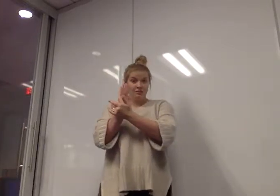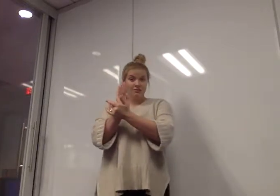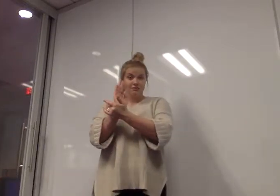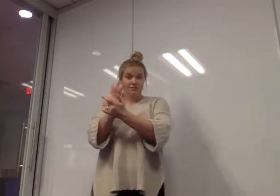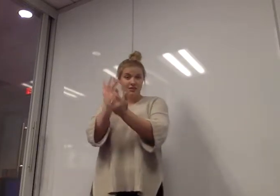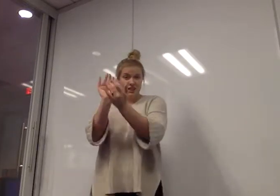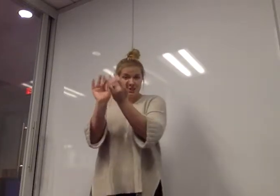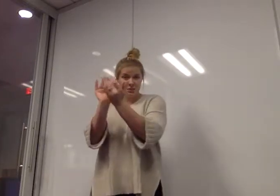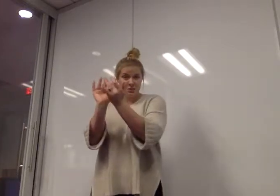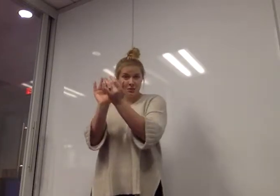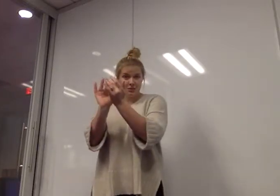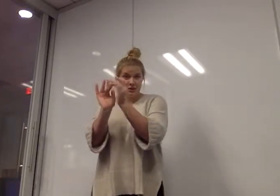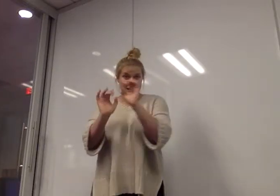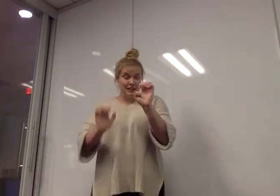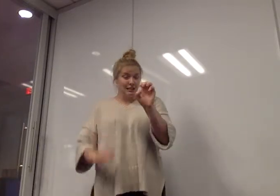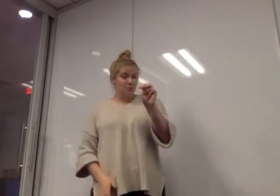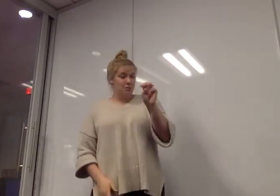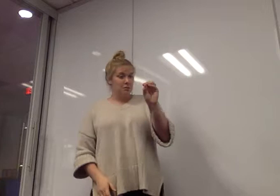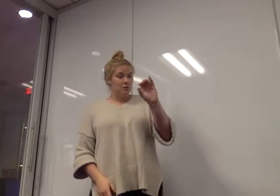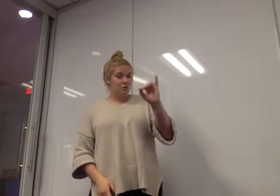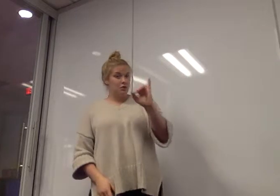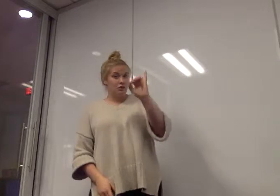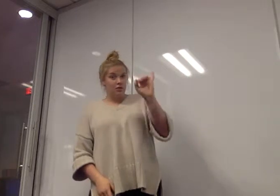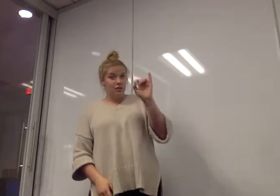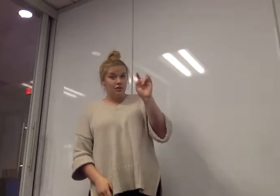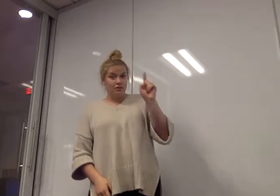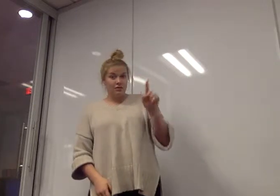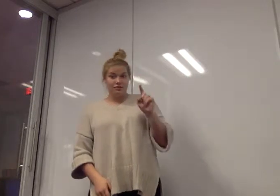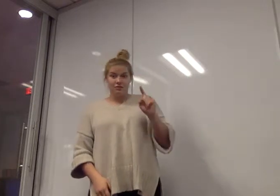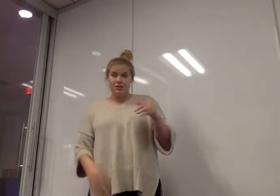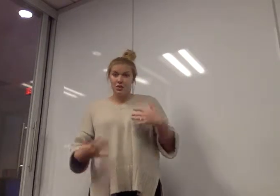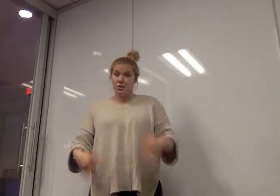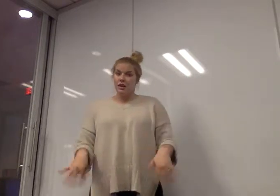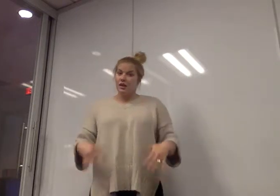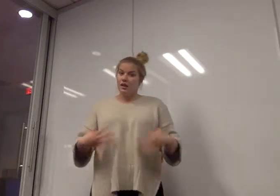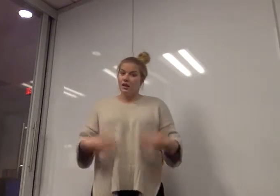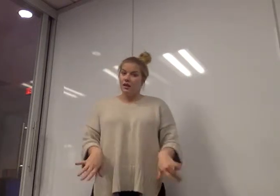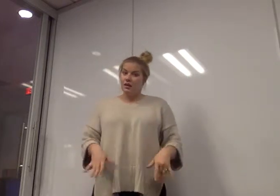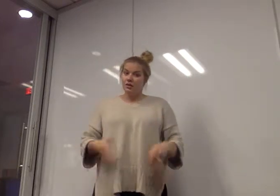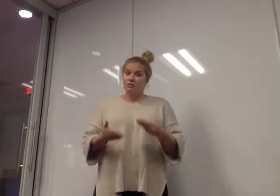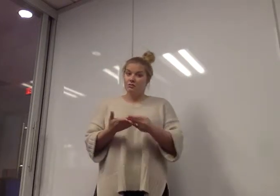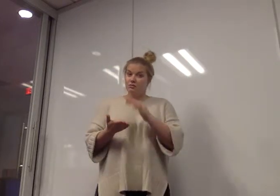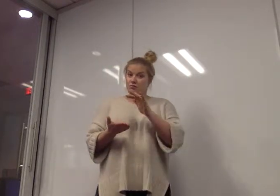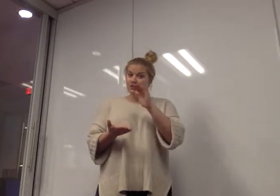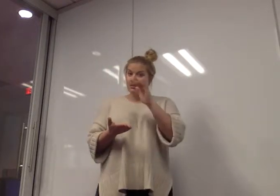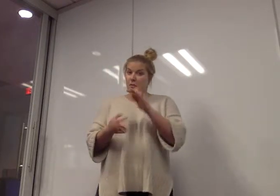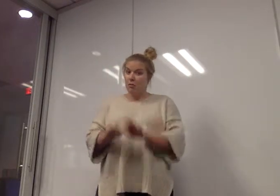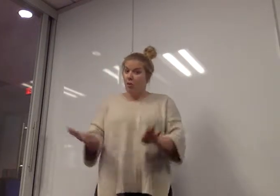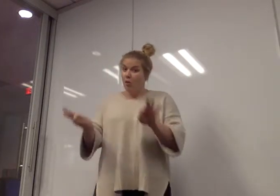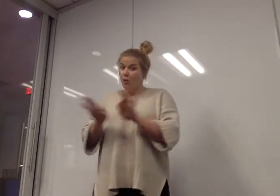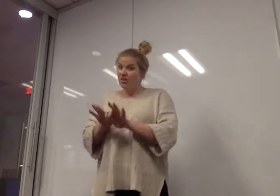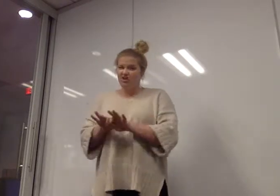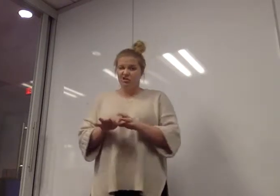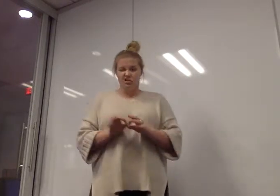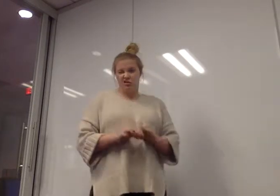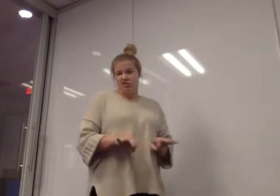emoticons used well in online negotiations can lead you to claim more value from that negotiation. If you use them poorly, bad